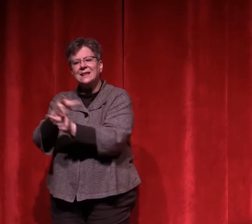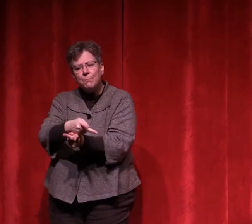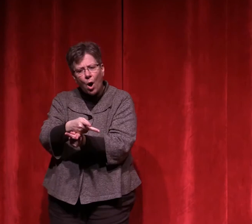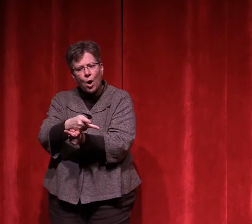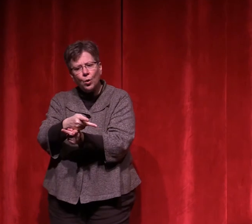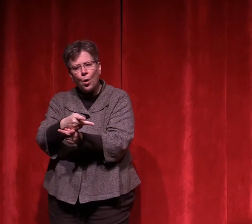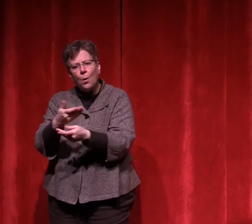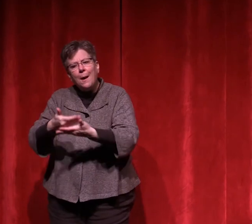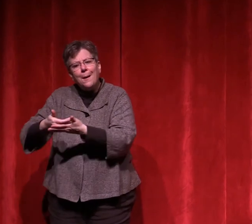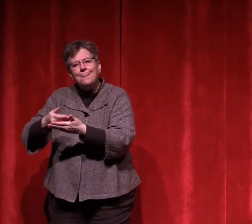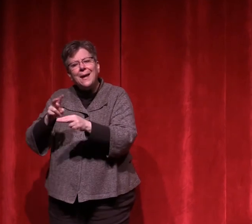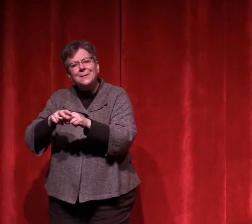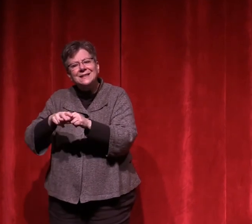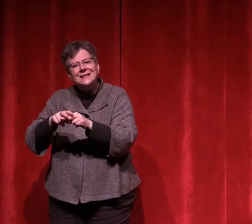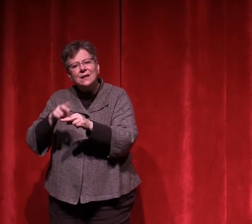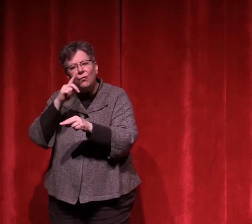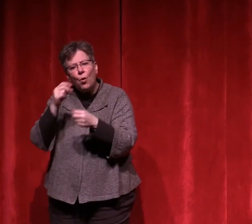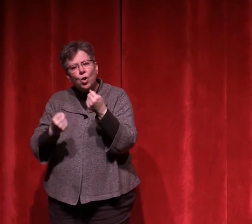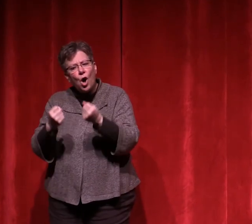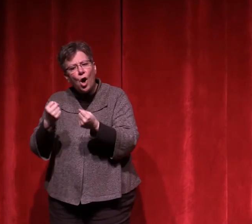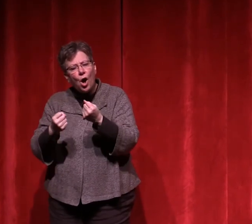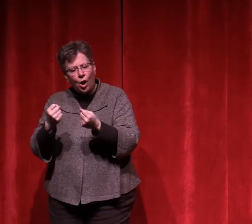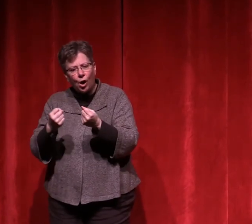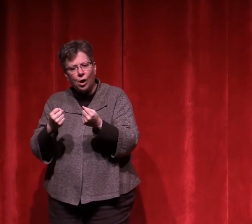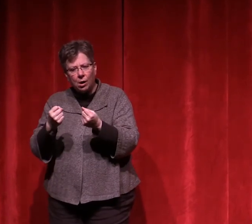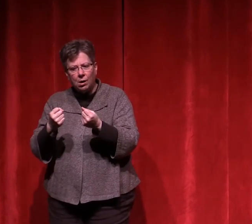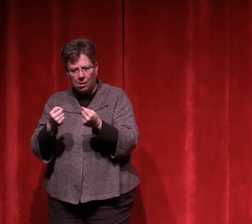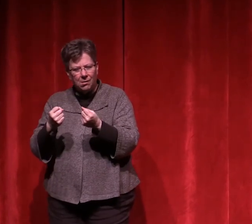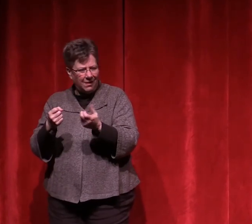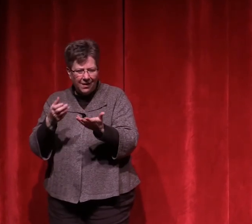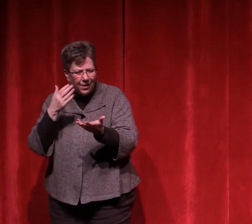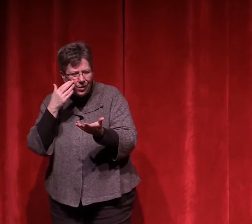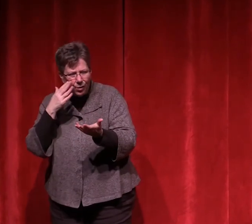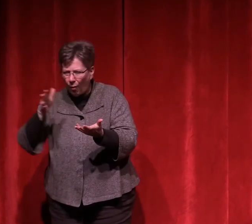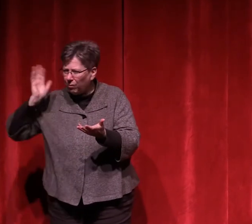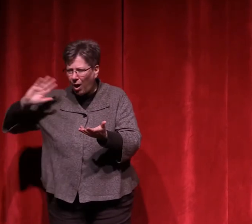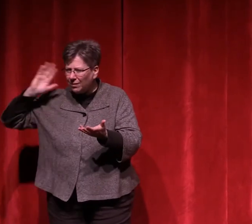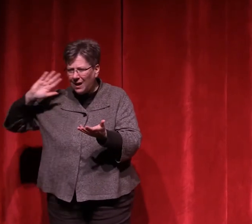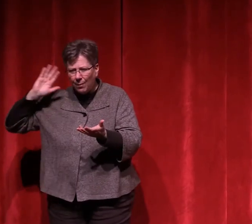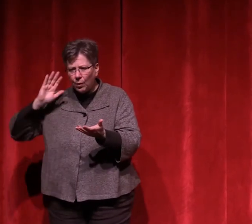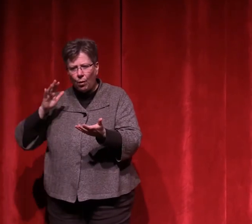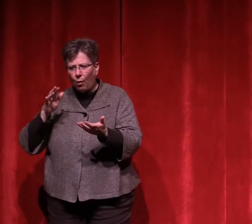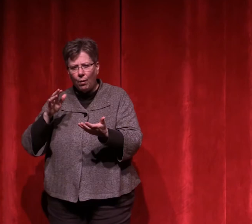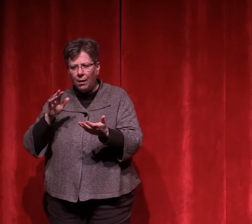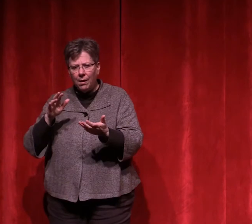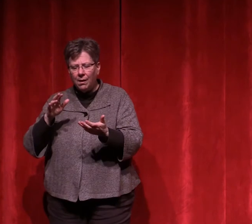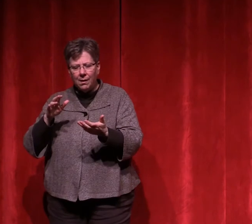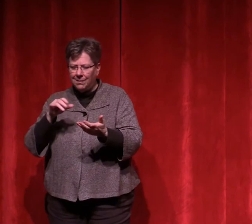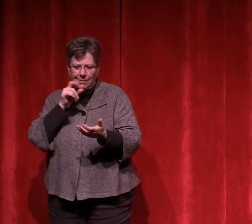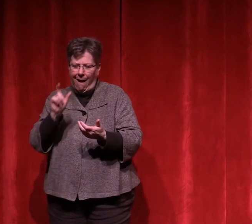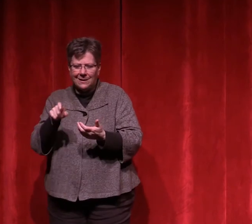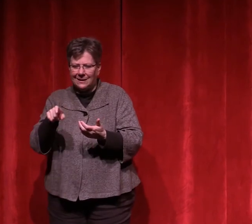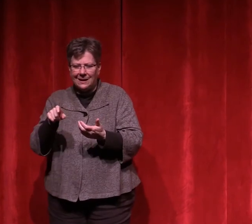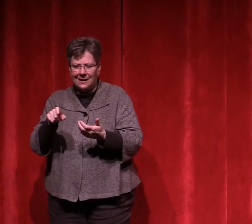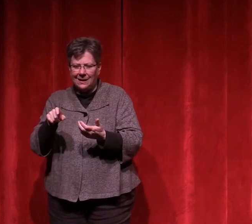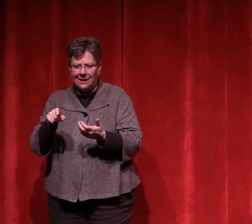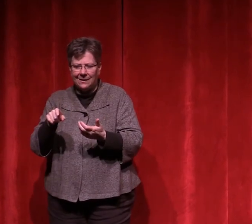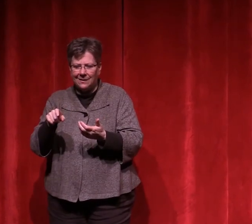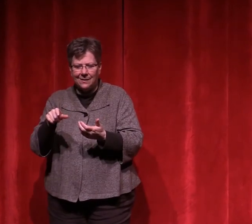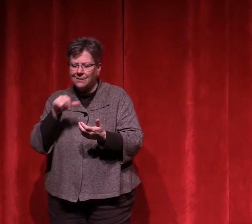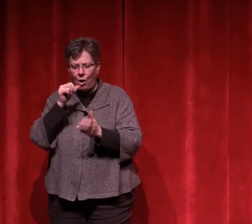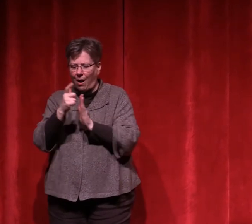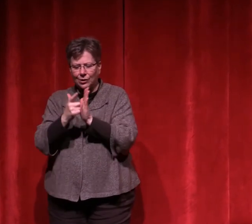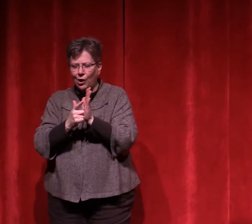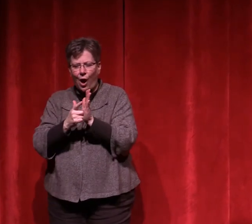to parents who were taking children out of the hospital, because that was back in the days when people still drove around in cars carrying babies in their